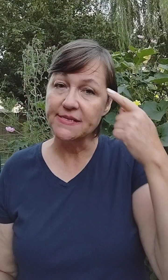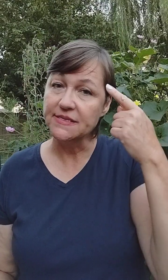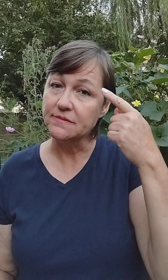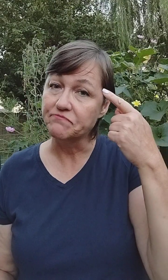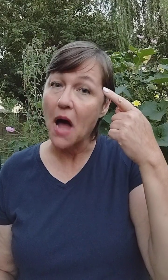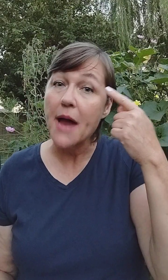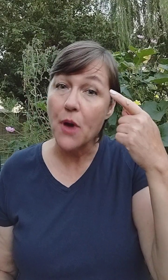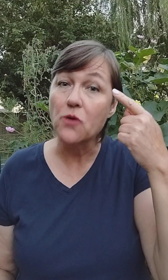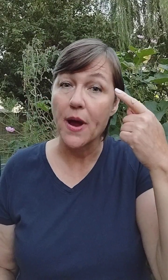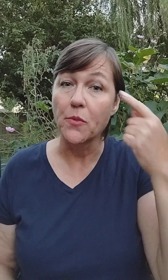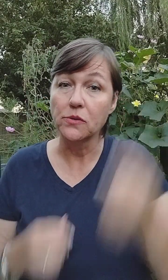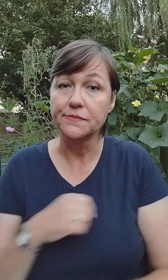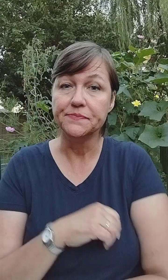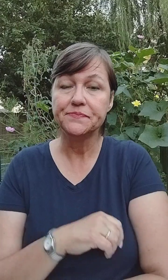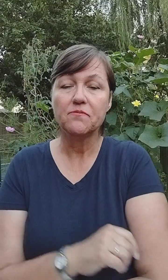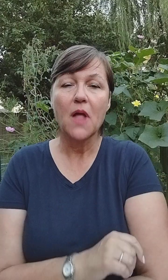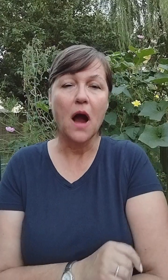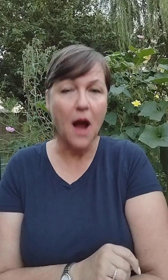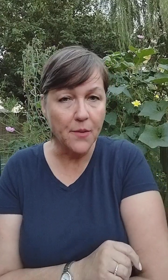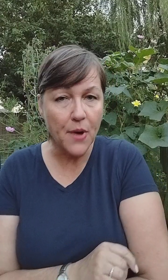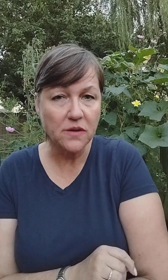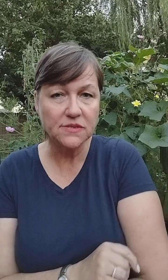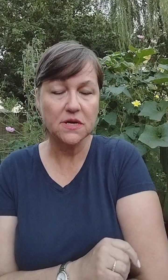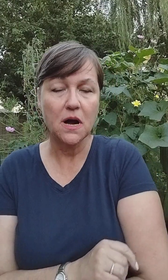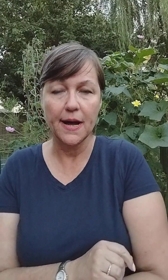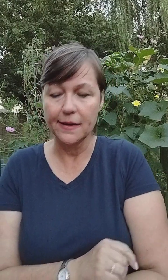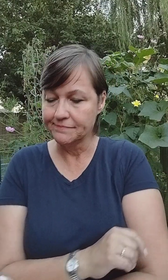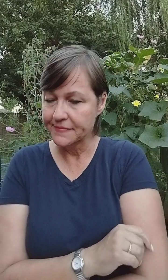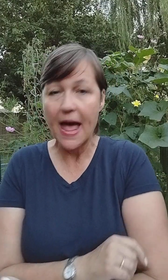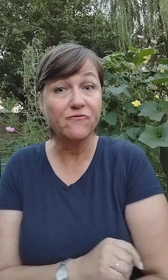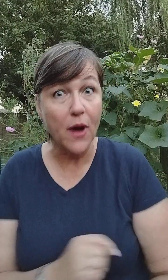is eyebrow grammar. Our eyebrows have grammar.